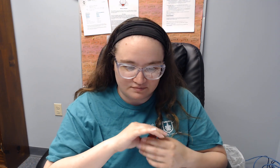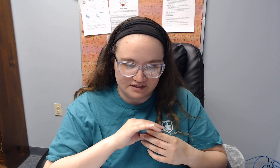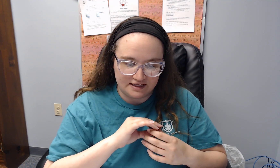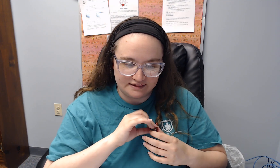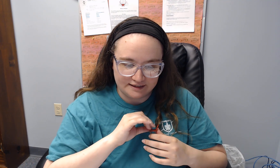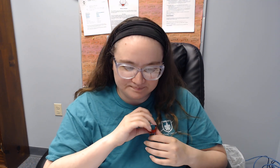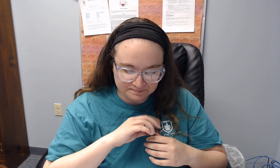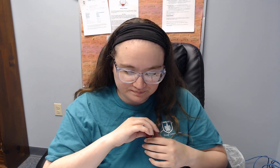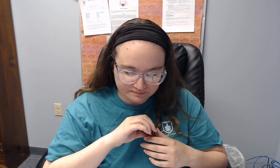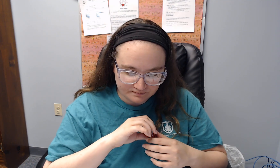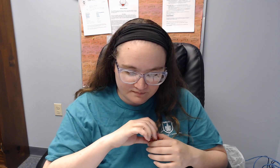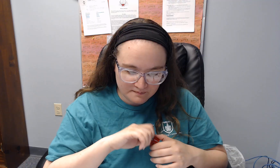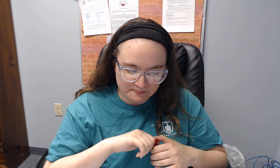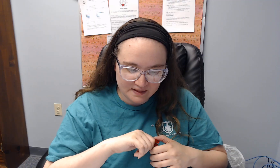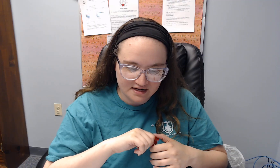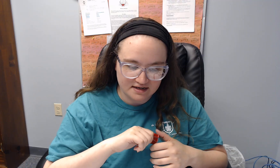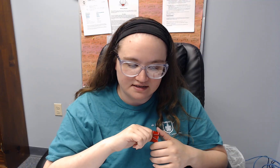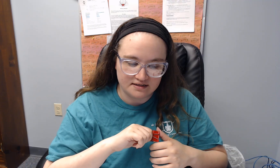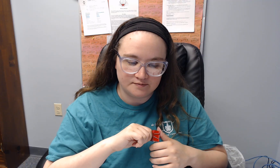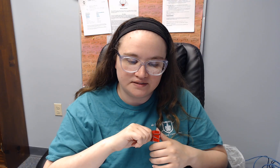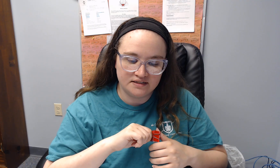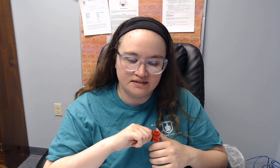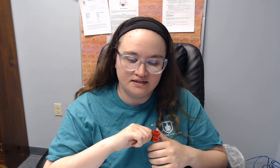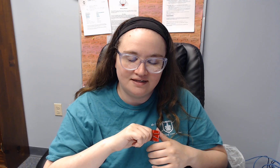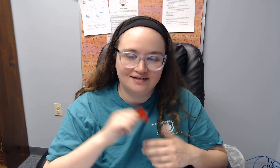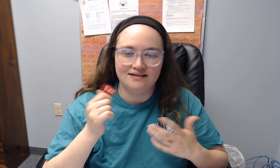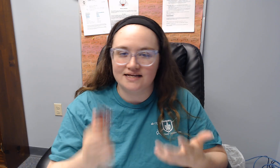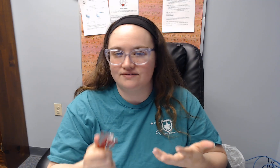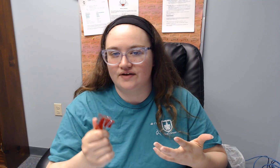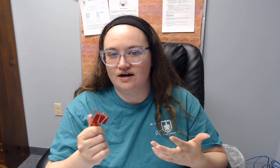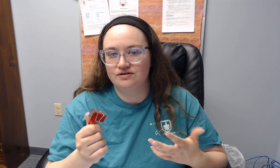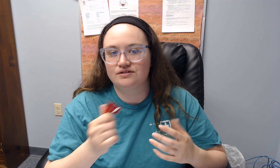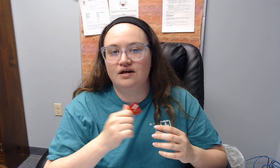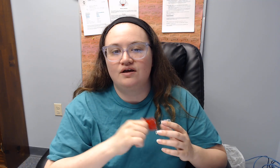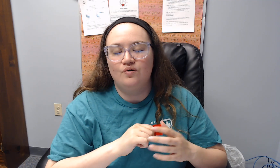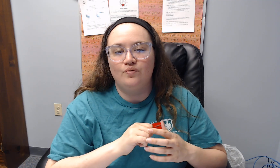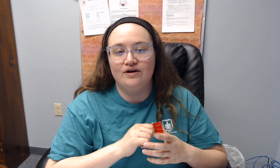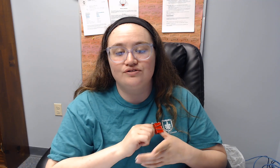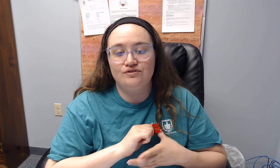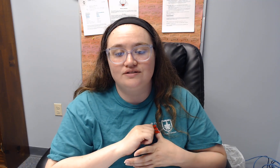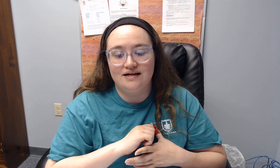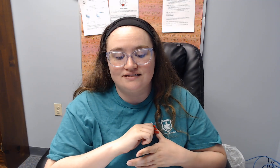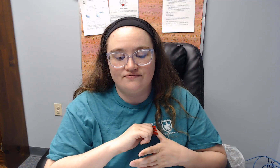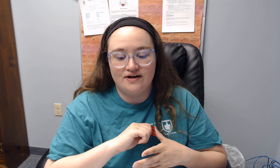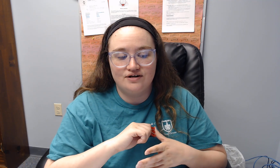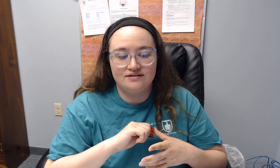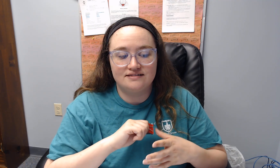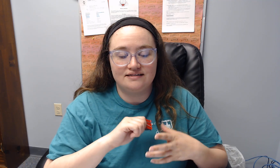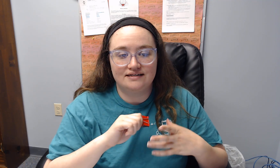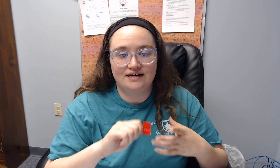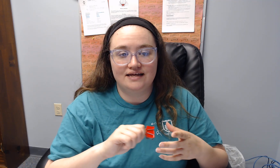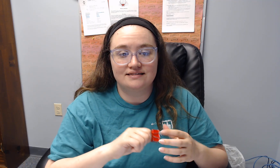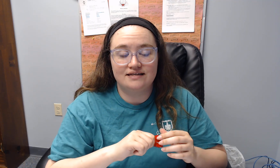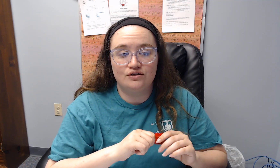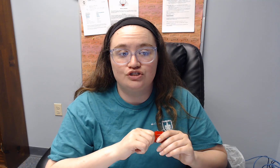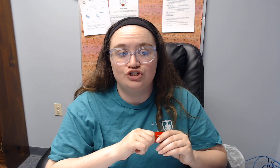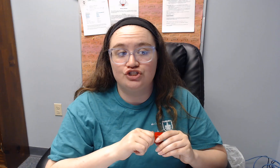like that. Classifiers. We also use classifiers in ASL to